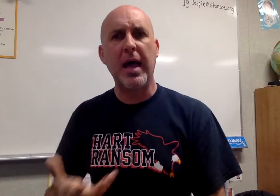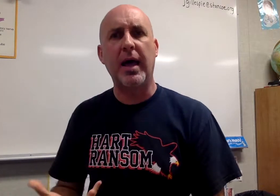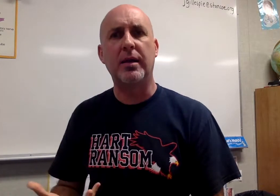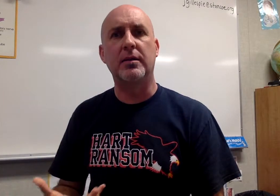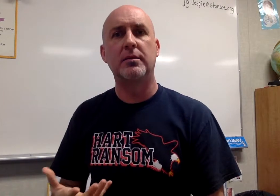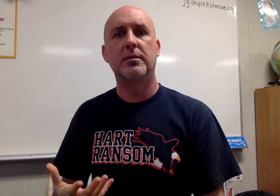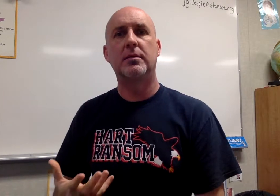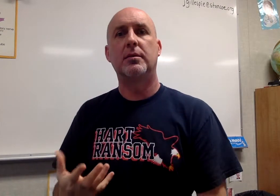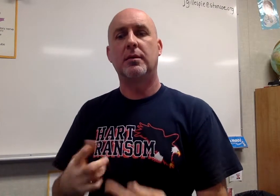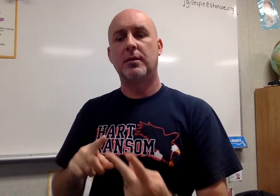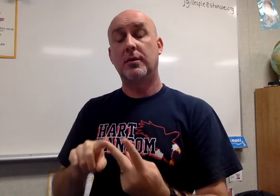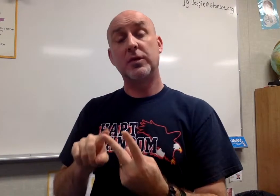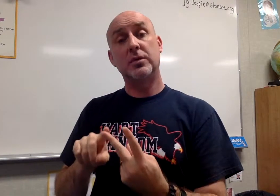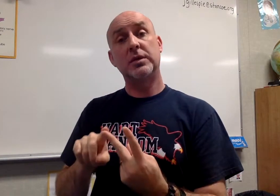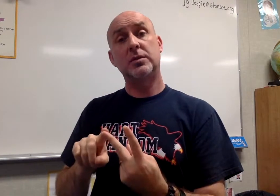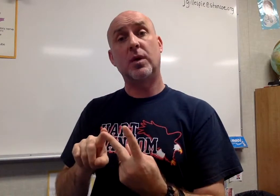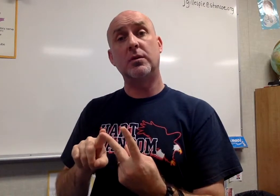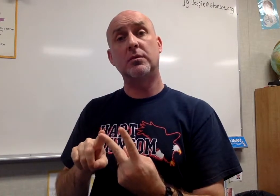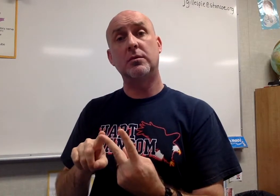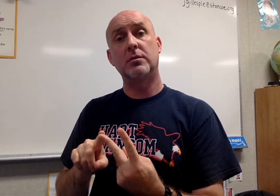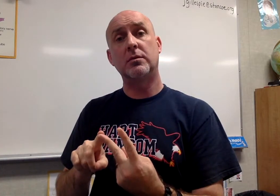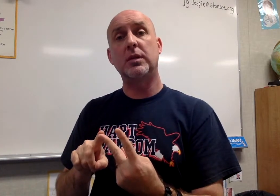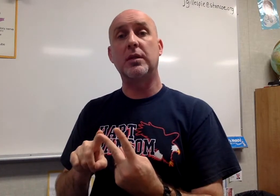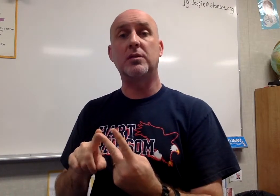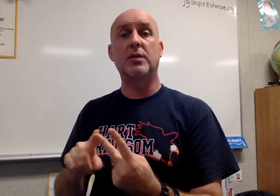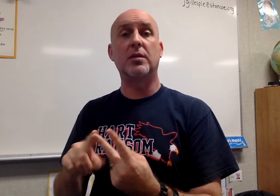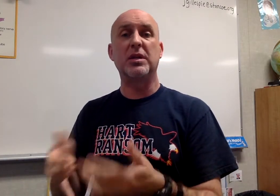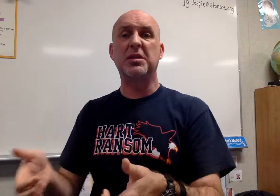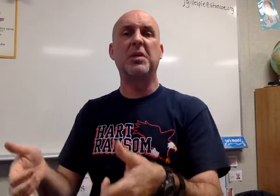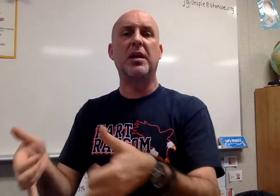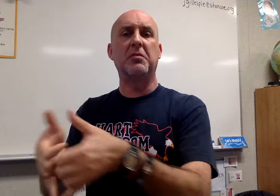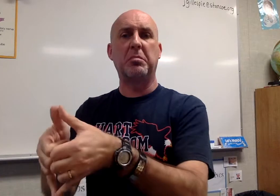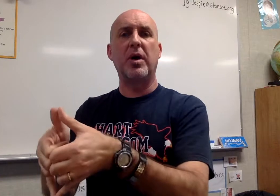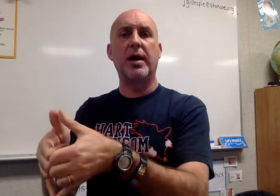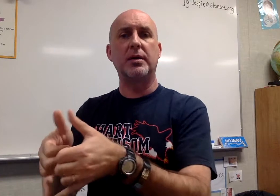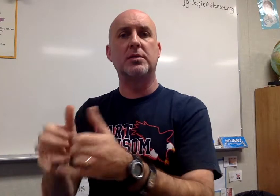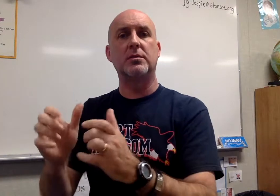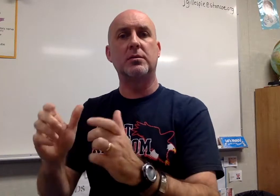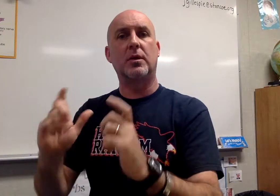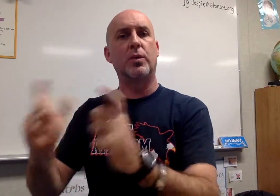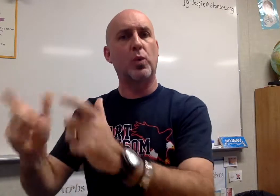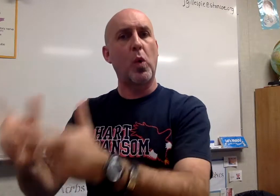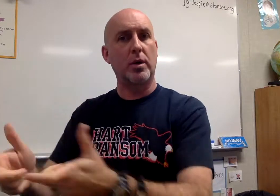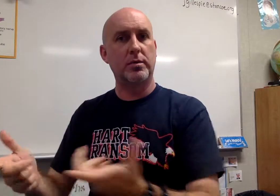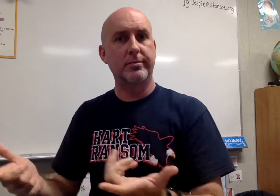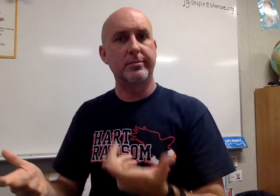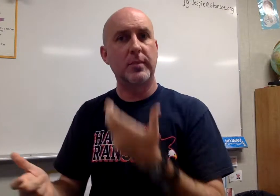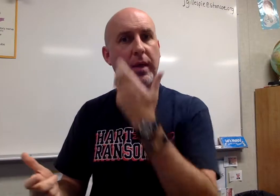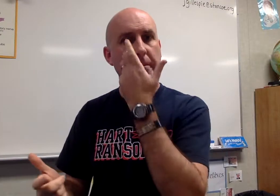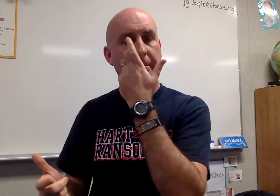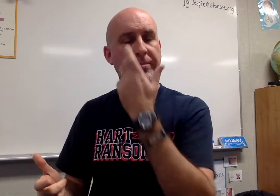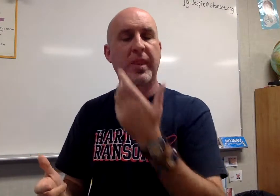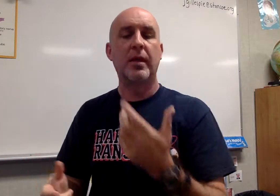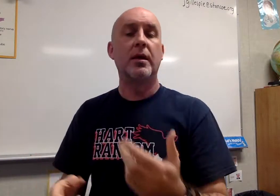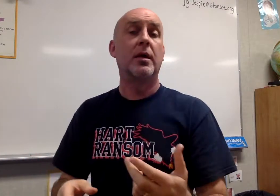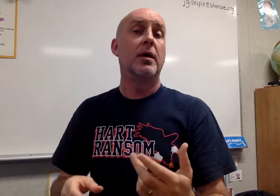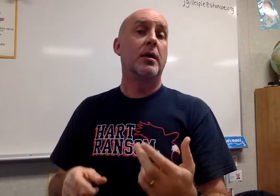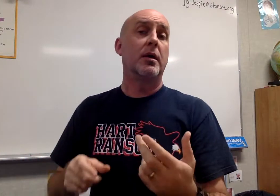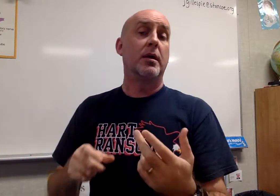mad. If you do this one, then there's going to be some kind of a prize or a reward. Okay?